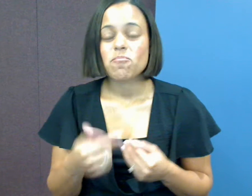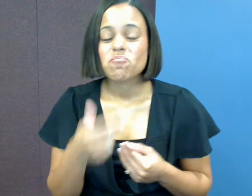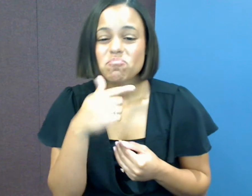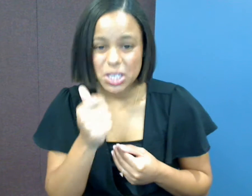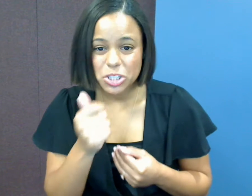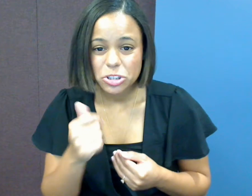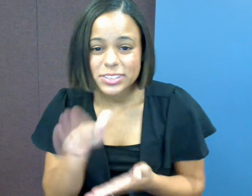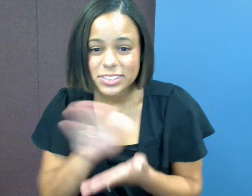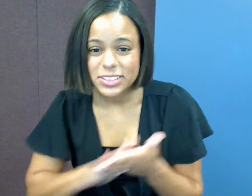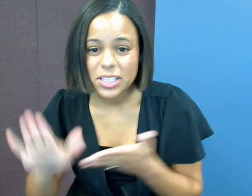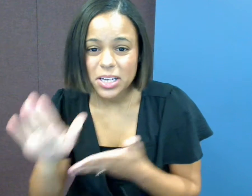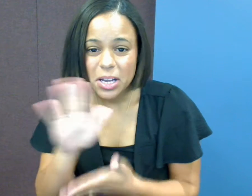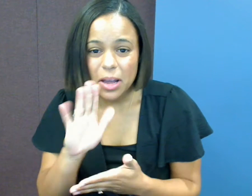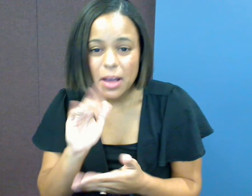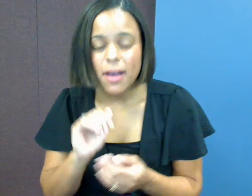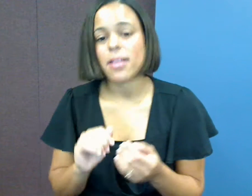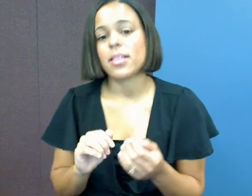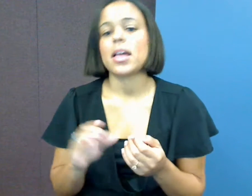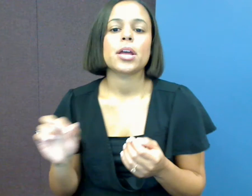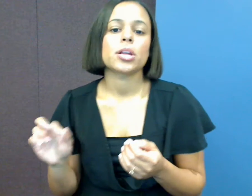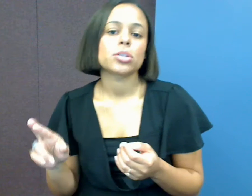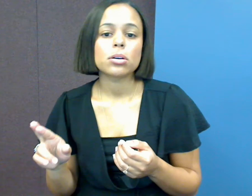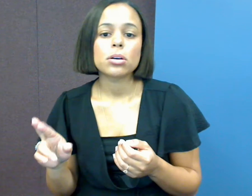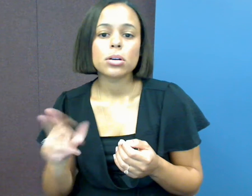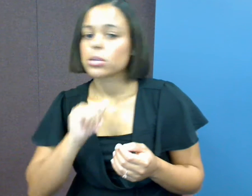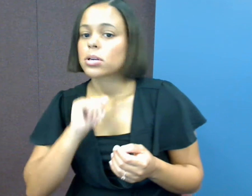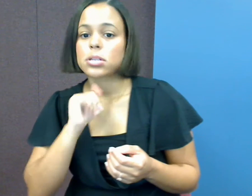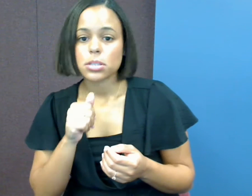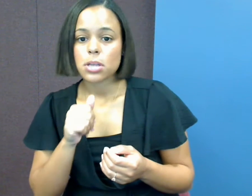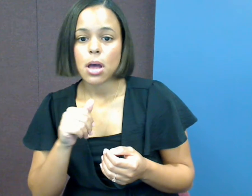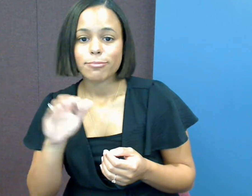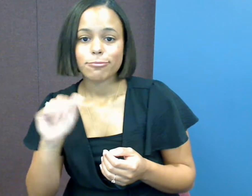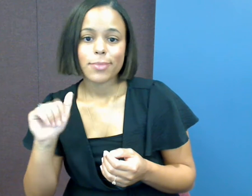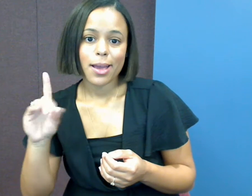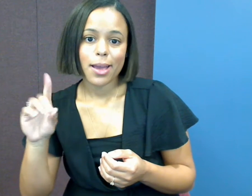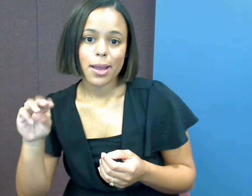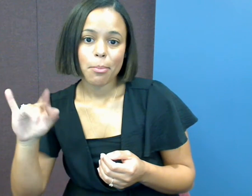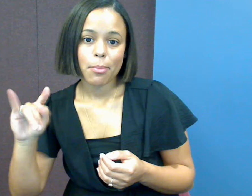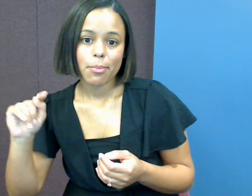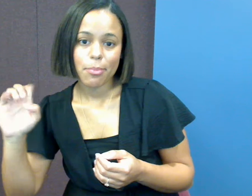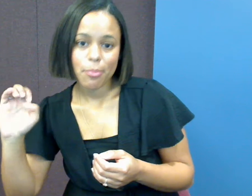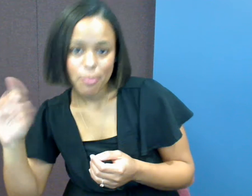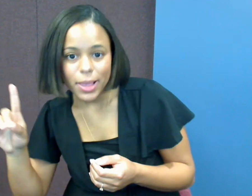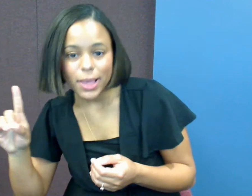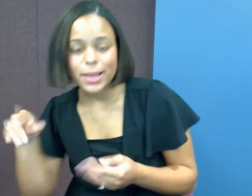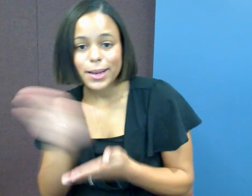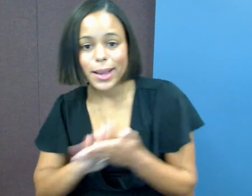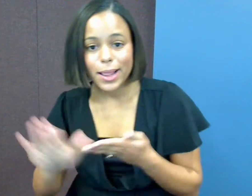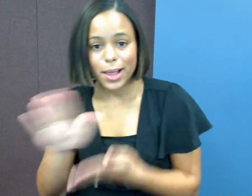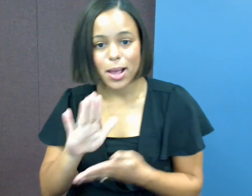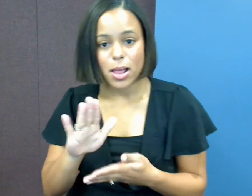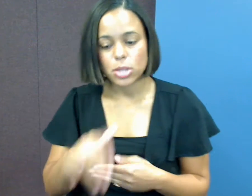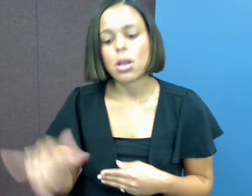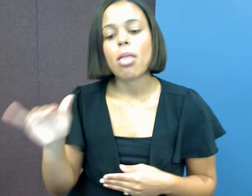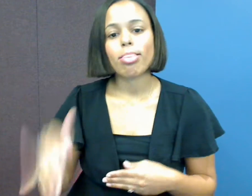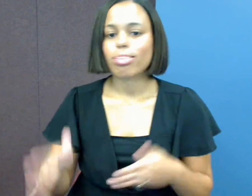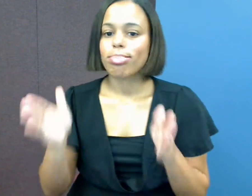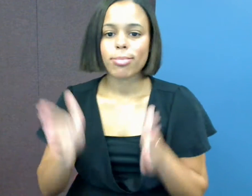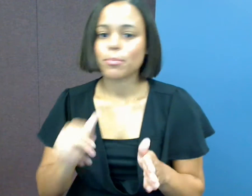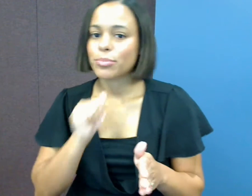process, the application process, and the record exists in our student database, then we're going to consider that person a student